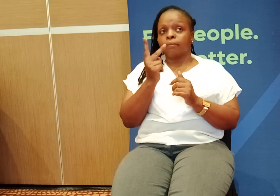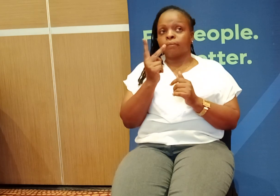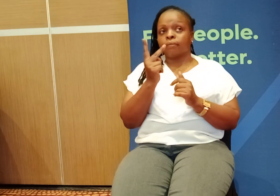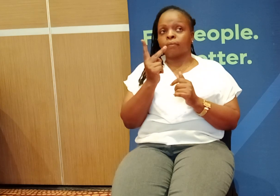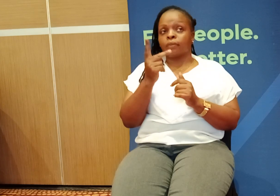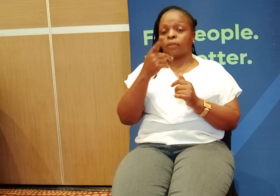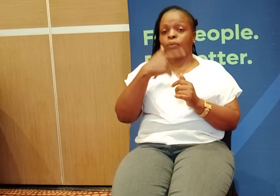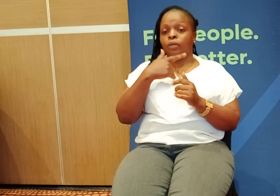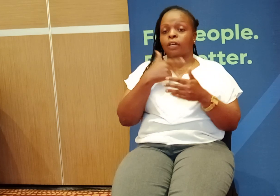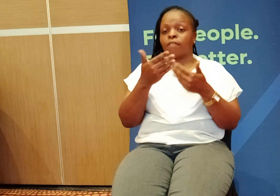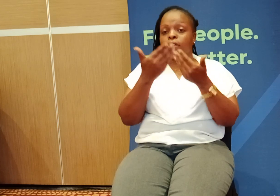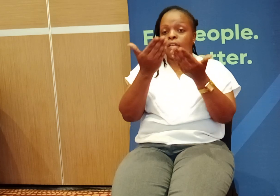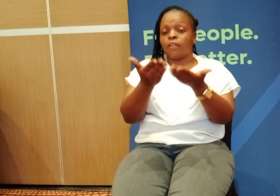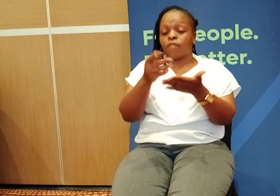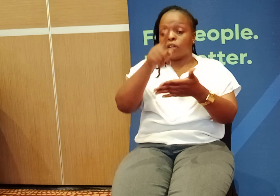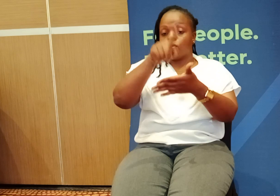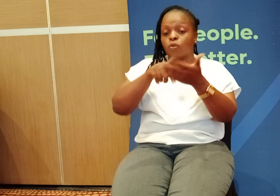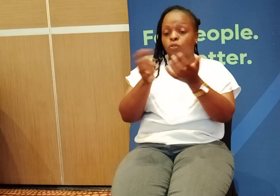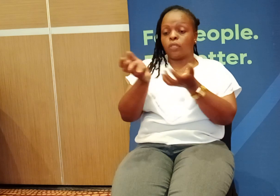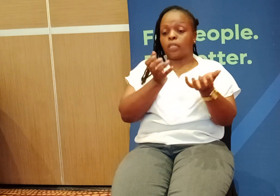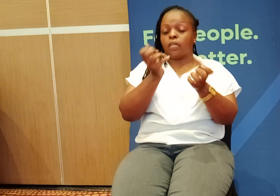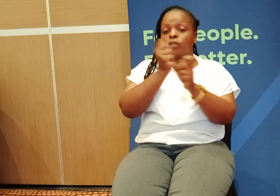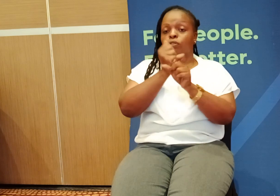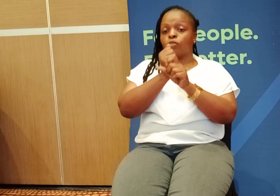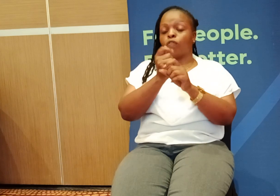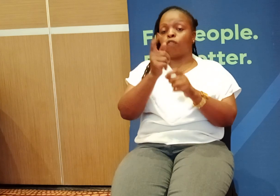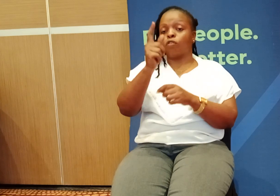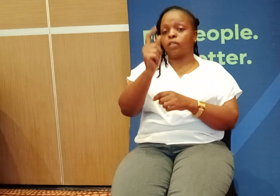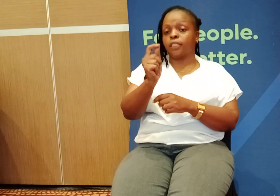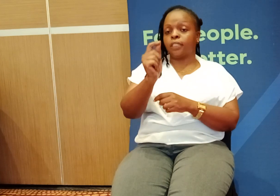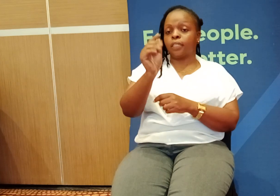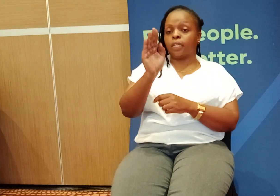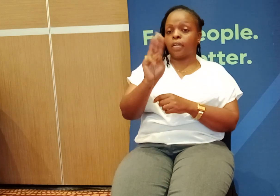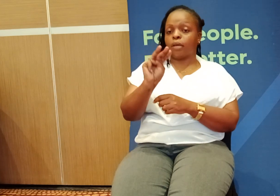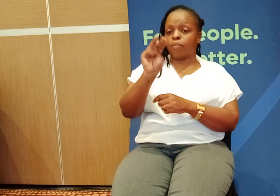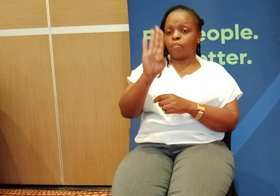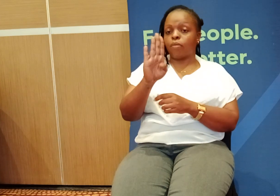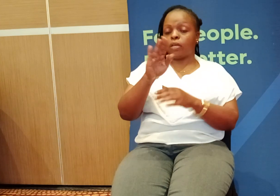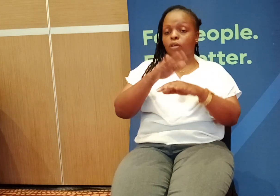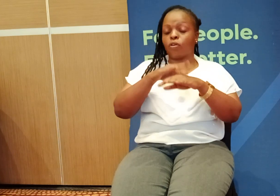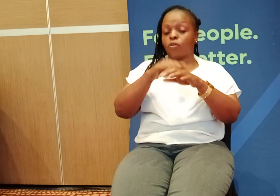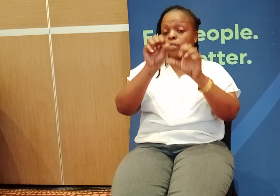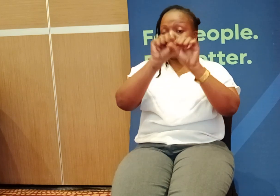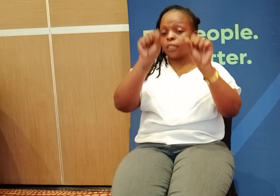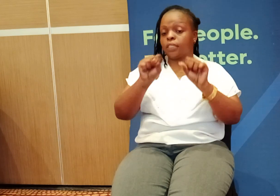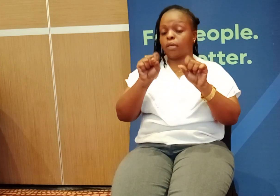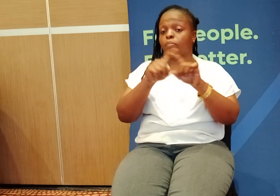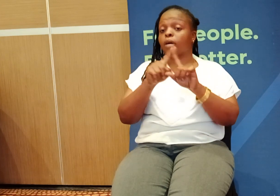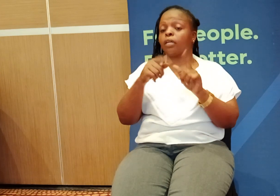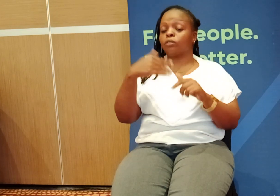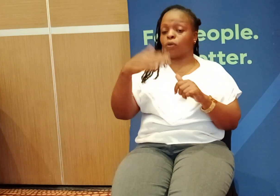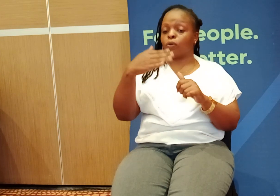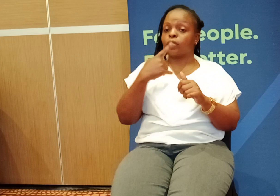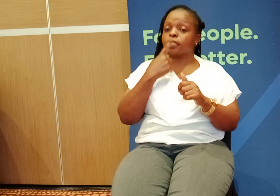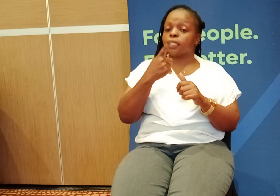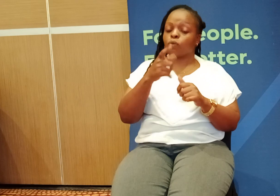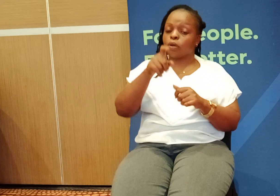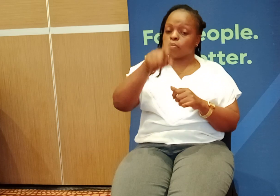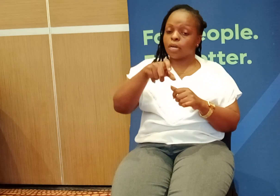we've delivered what we needed to do for TMB, particularly on systems, but we've always said that we need to optimize